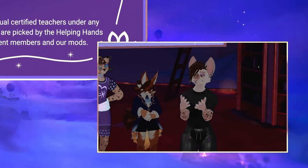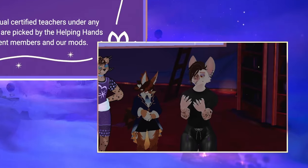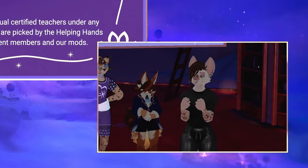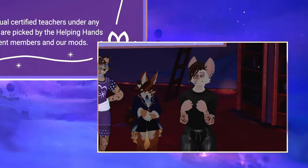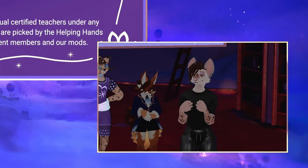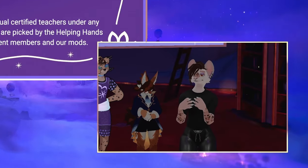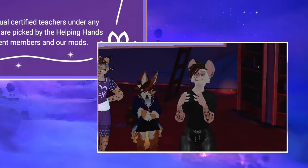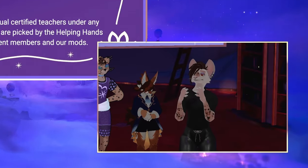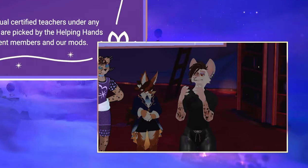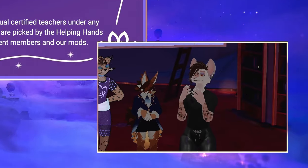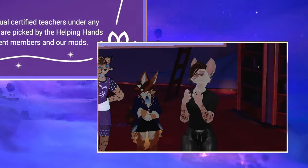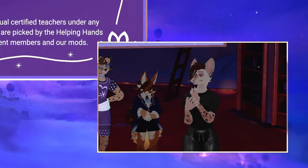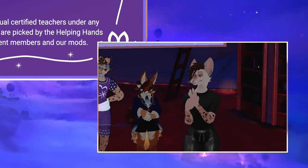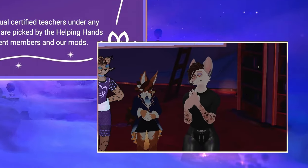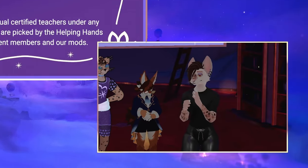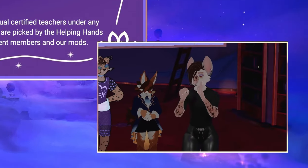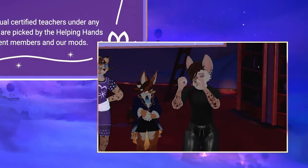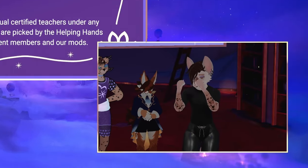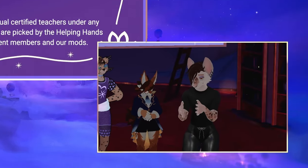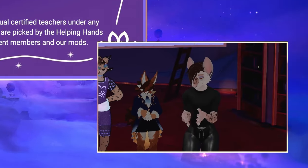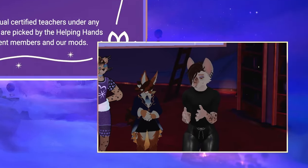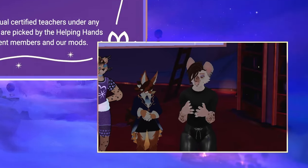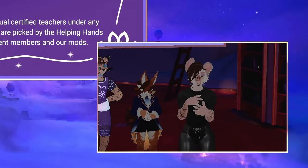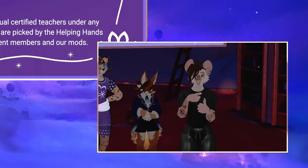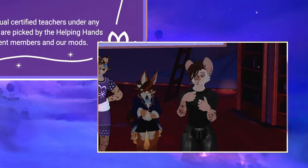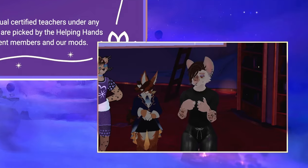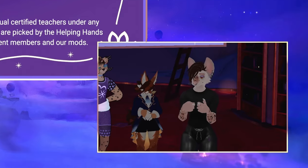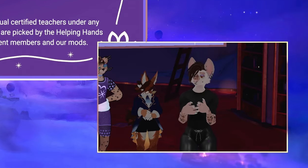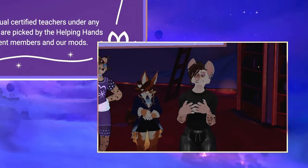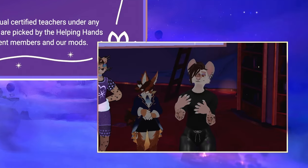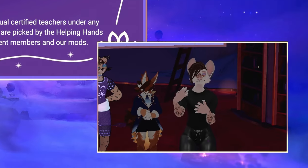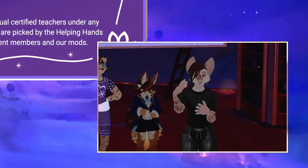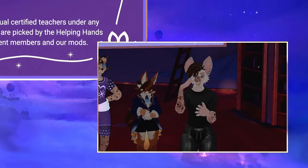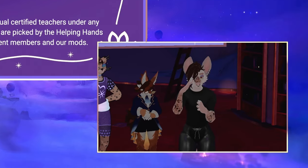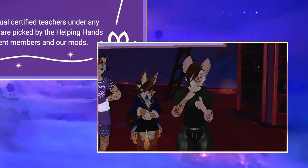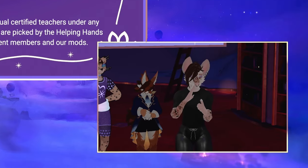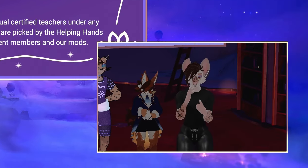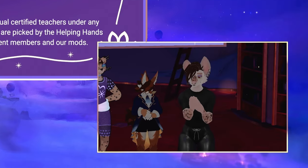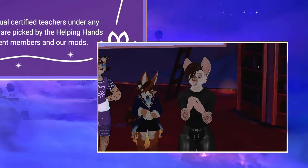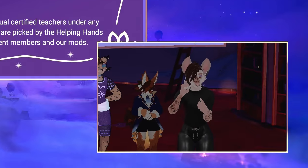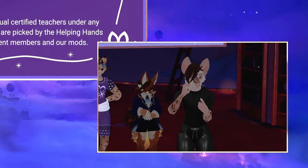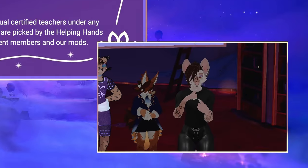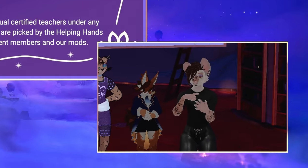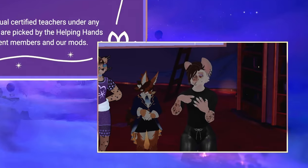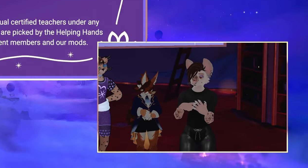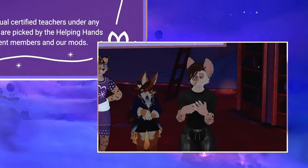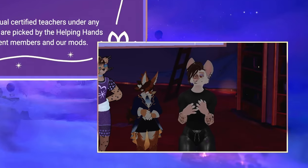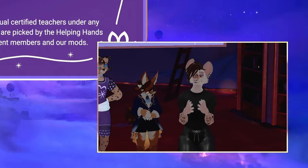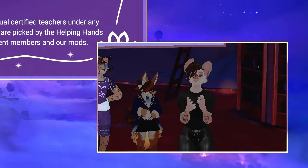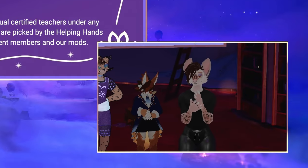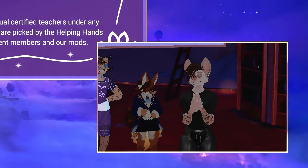teaching, that they are culturally competent, that they have good communication skills, and that they are professional.